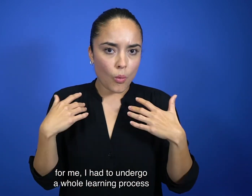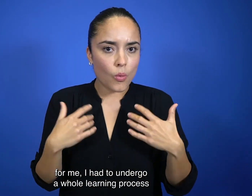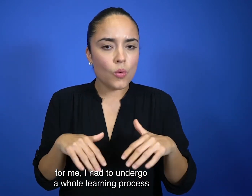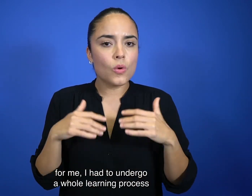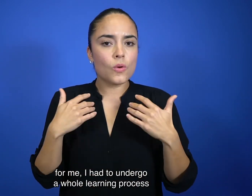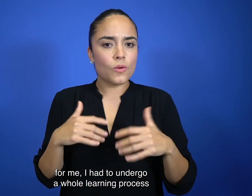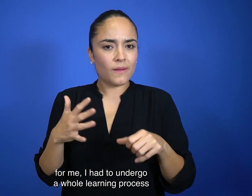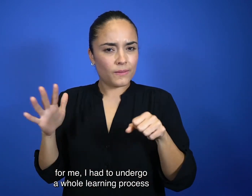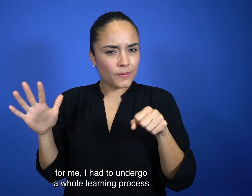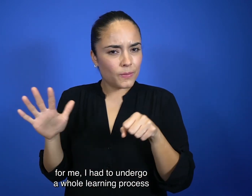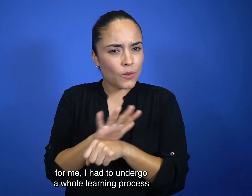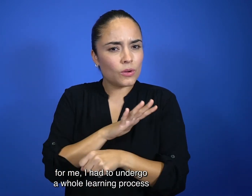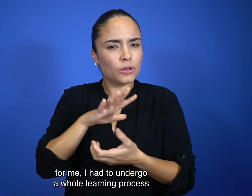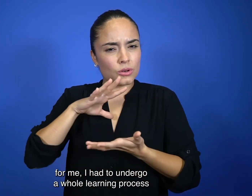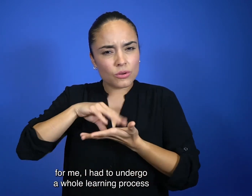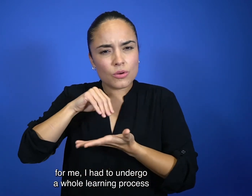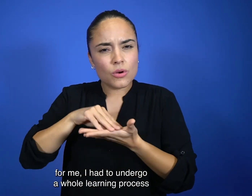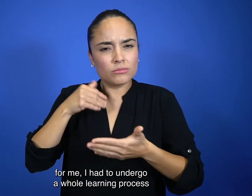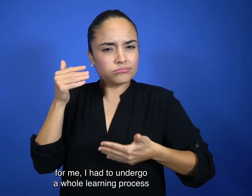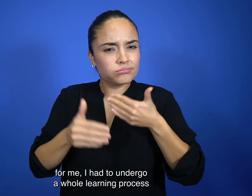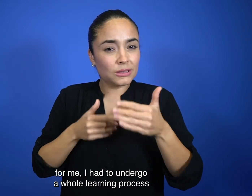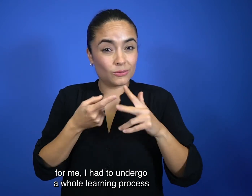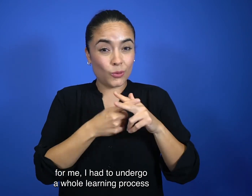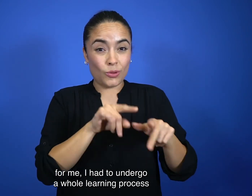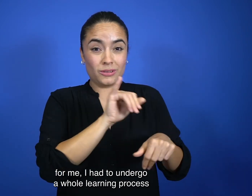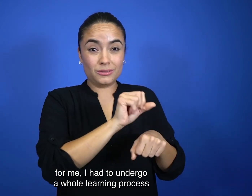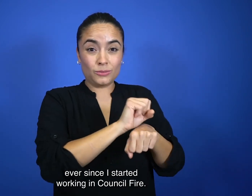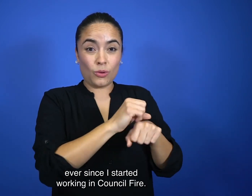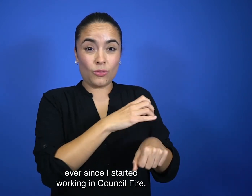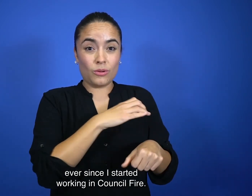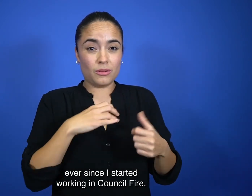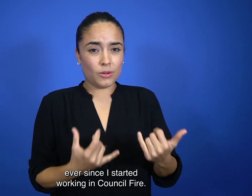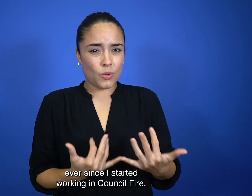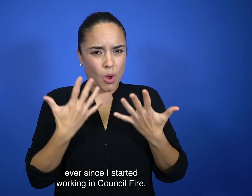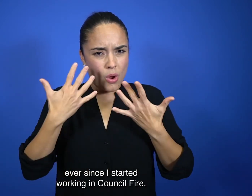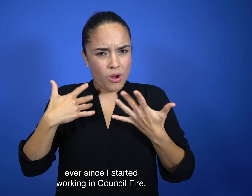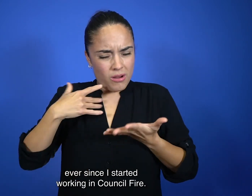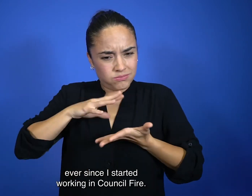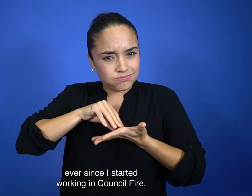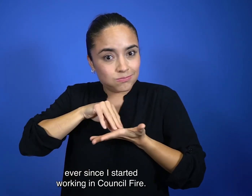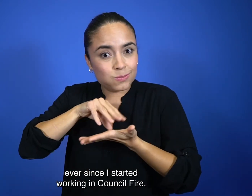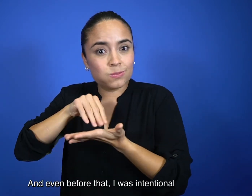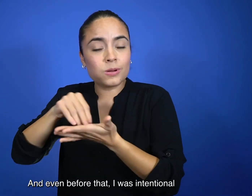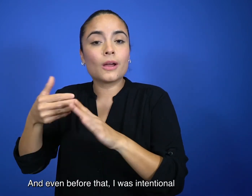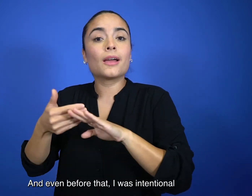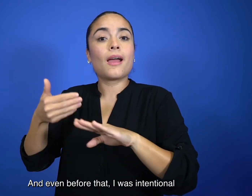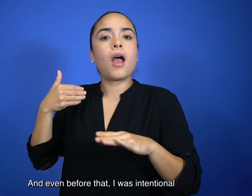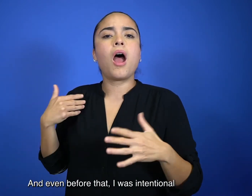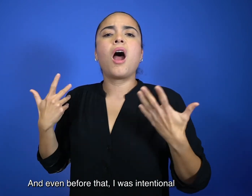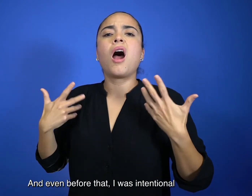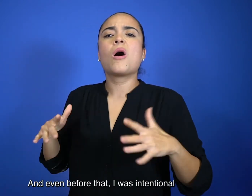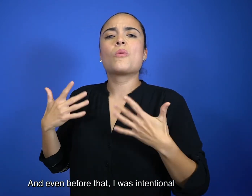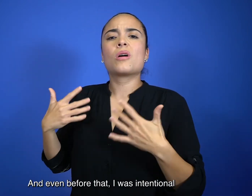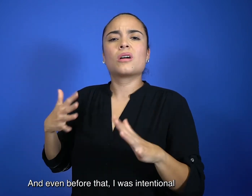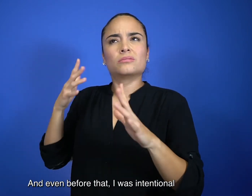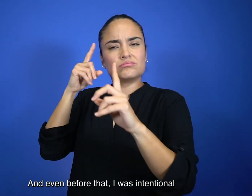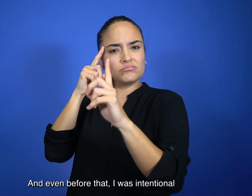had to undergo a whole learning process ever since I started working at Council Fire. And even before that, I was